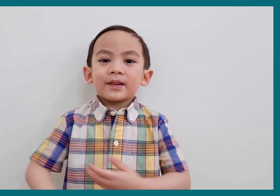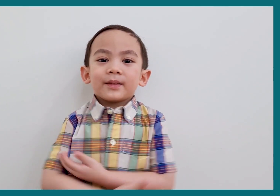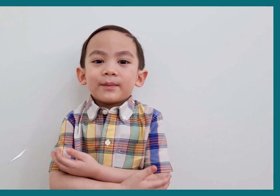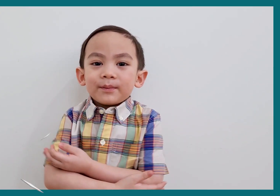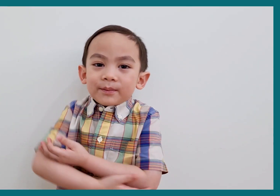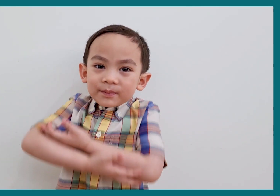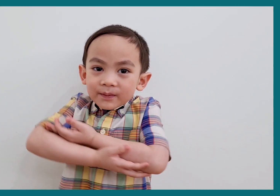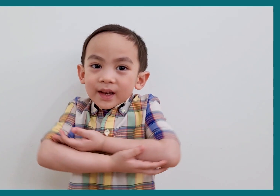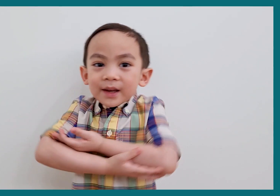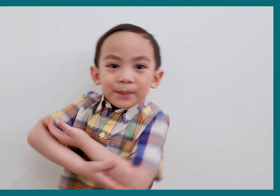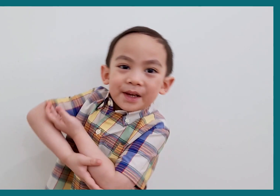Baby